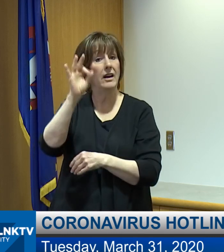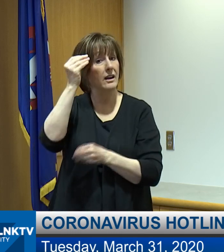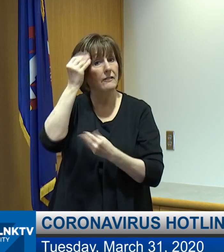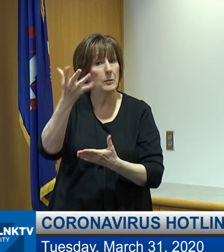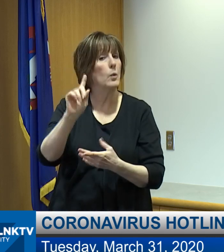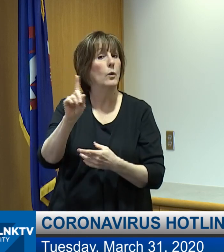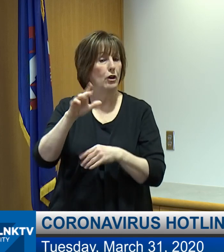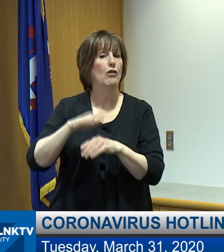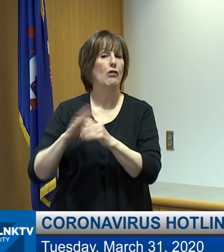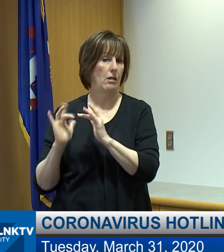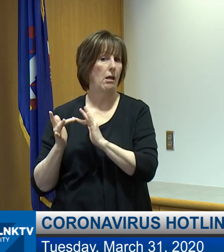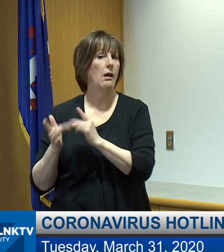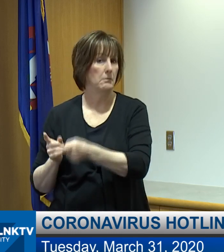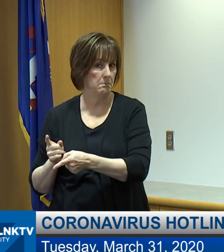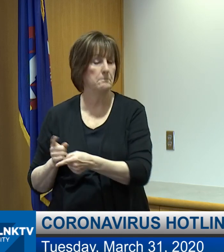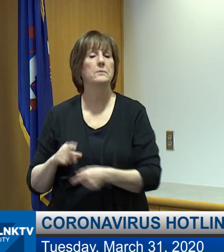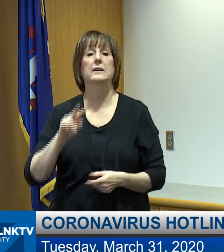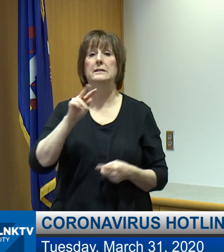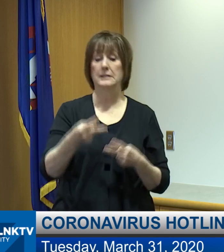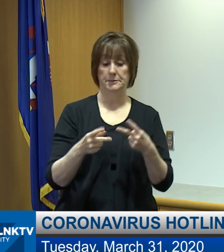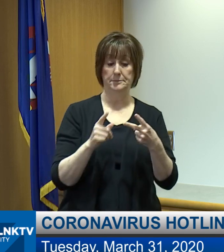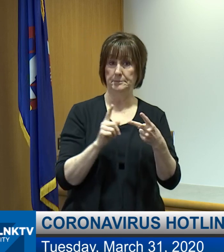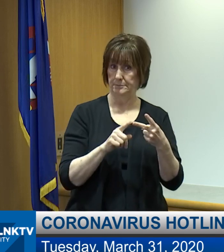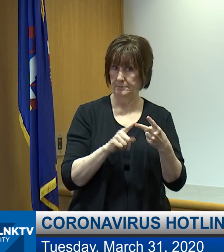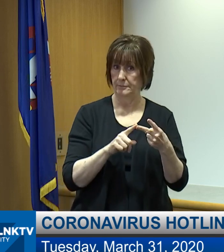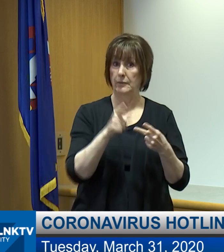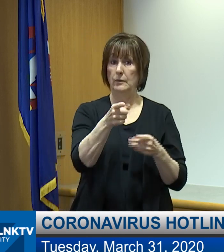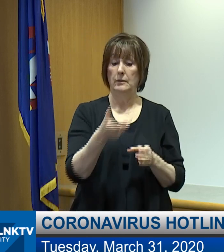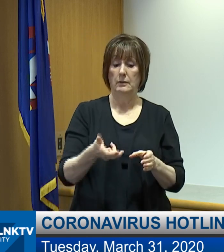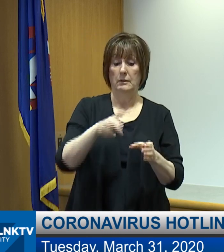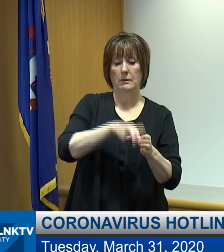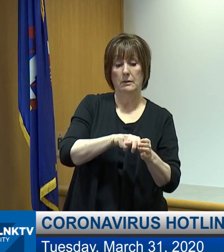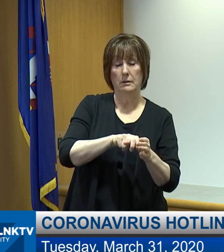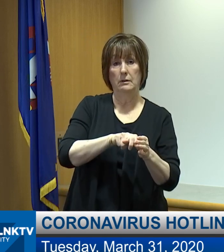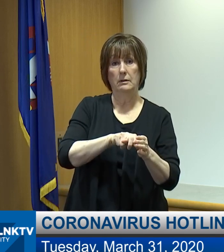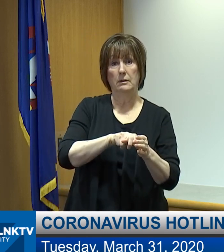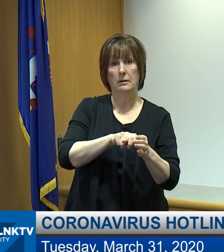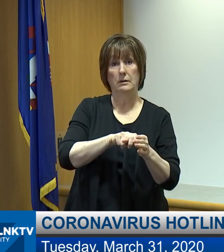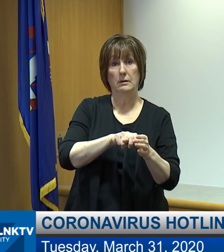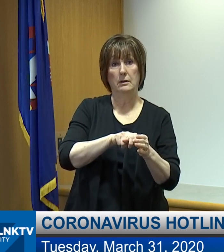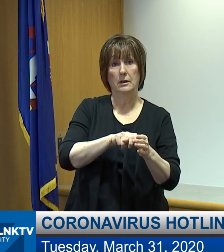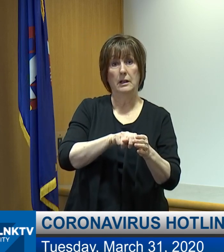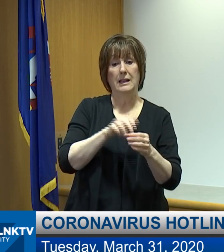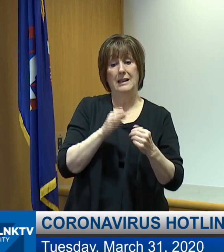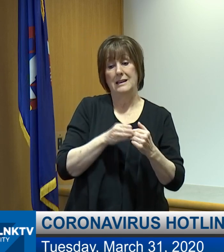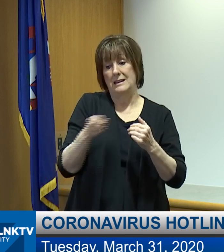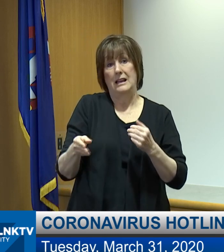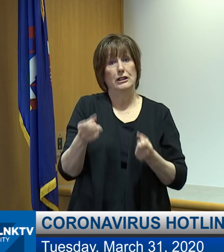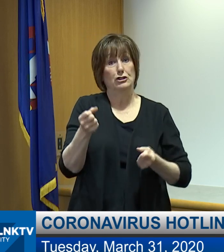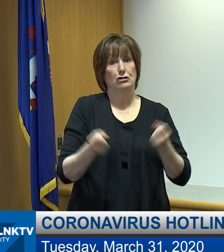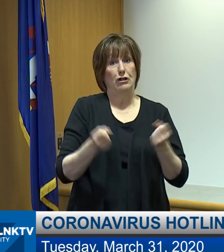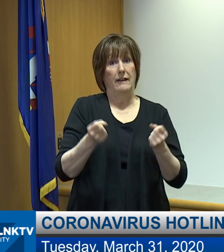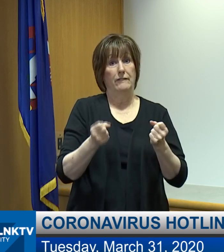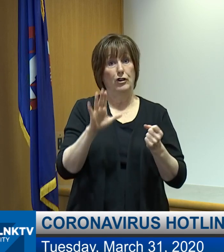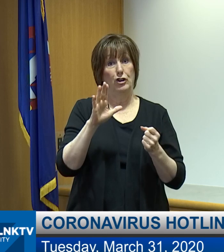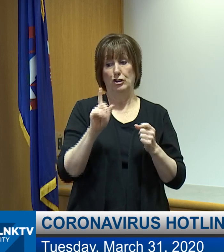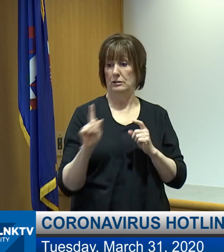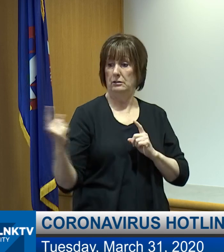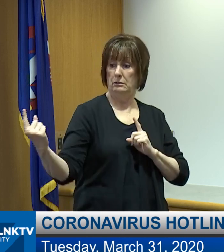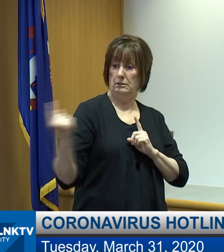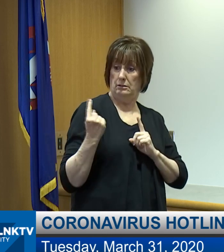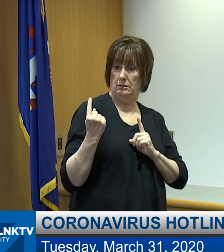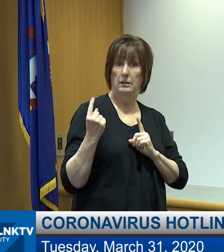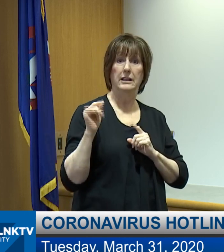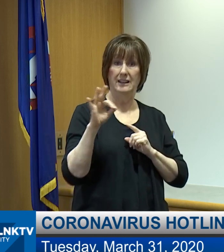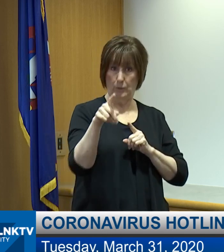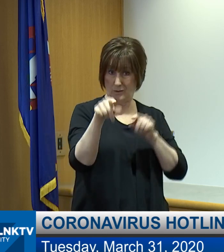startran.lincoln.ne.gov. Secondly, instead of boarding at the fare box next to the driver's seat through the front door, all customers